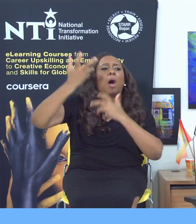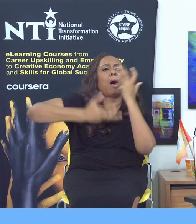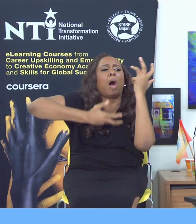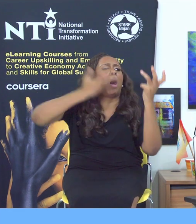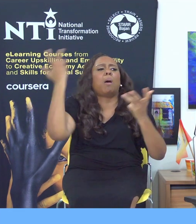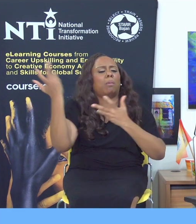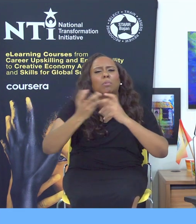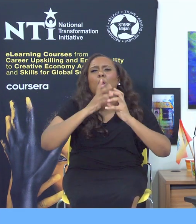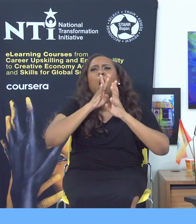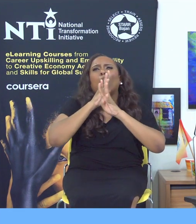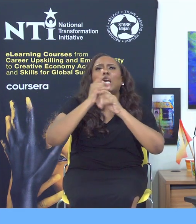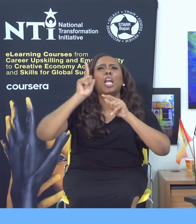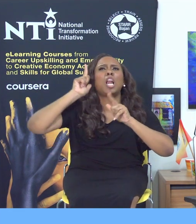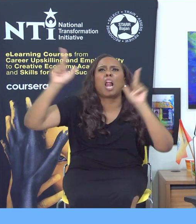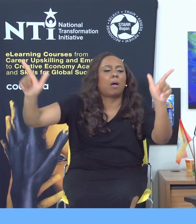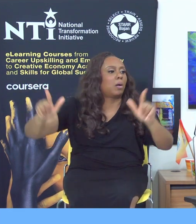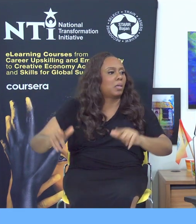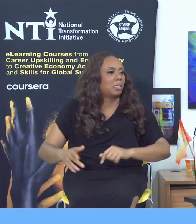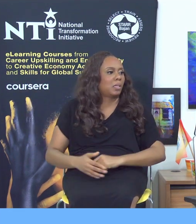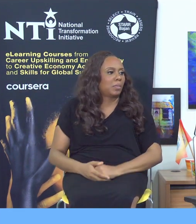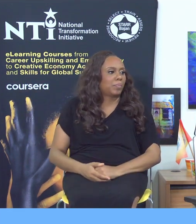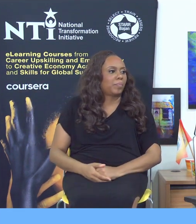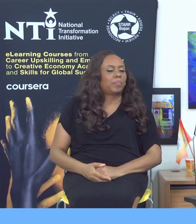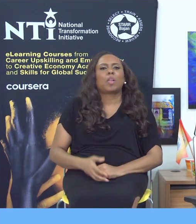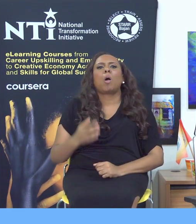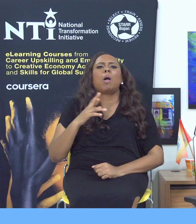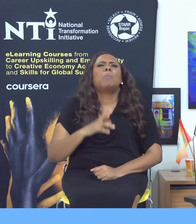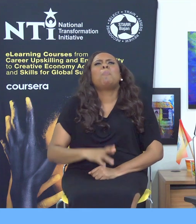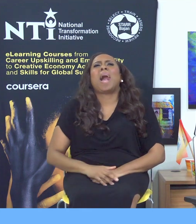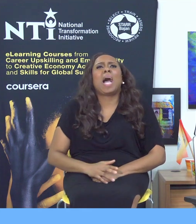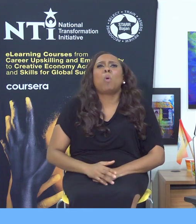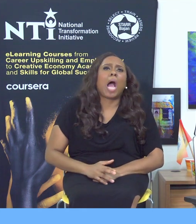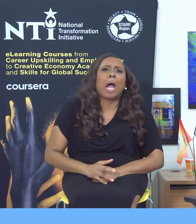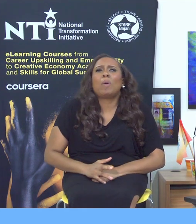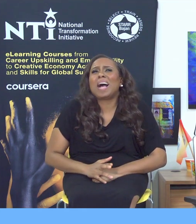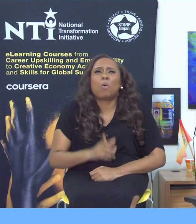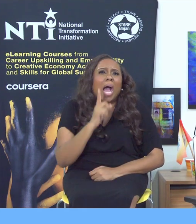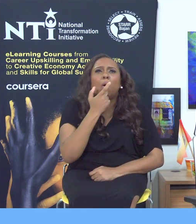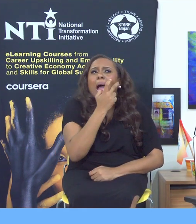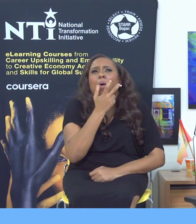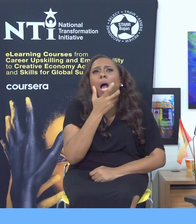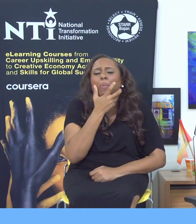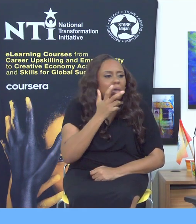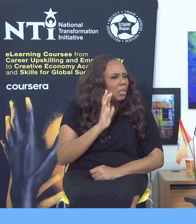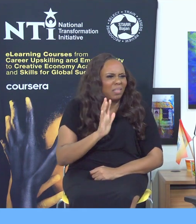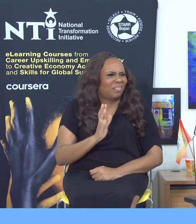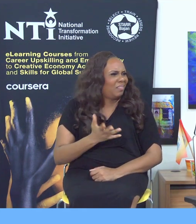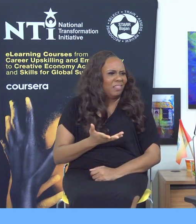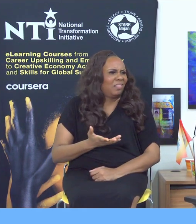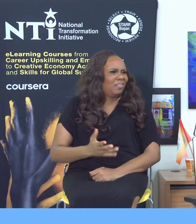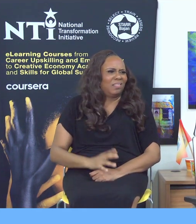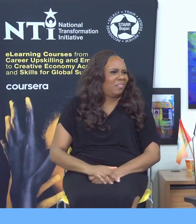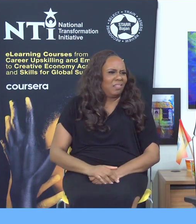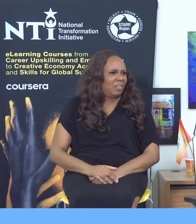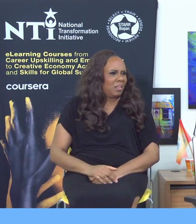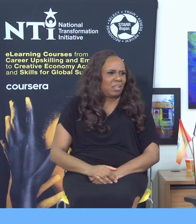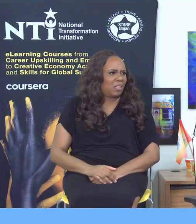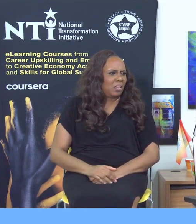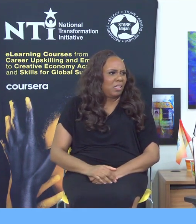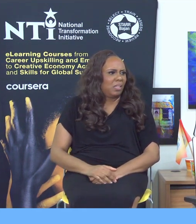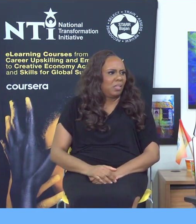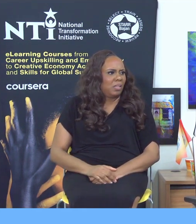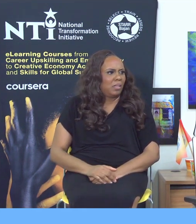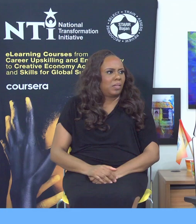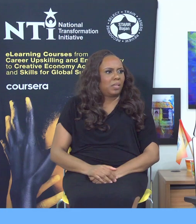when it's supposed to be pronounced in the word tune, that's the clarity again. So the clarity comes in. Because if the